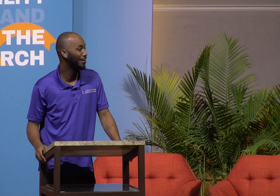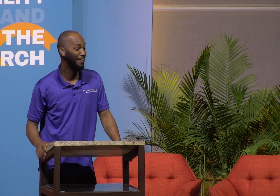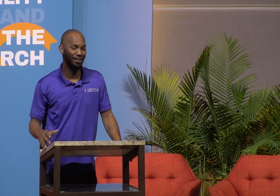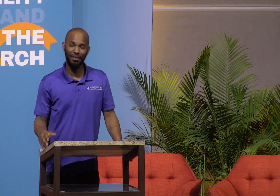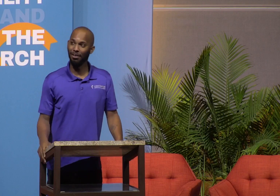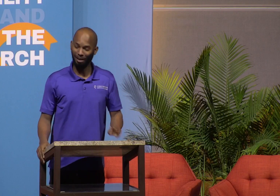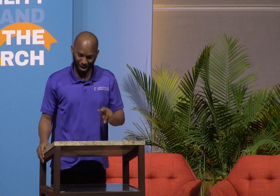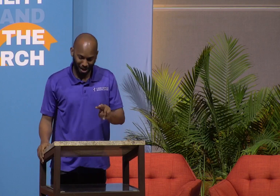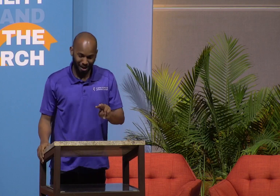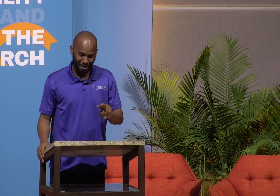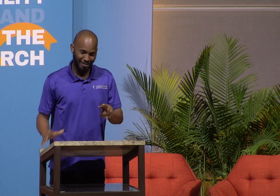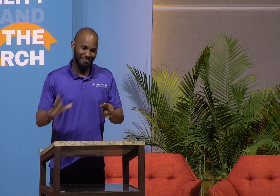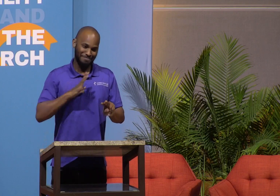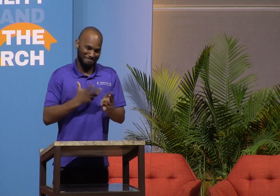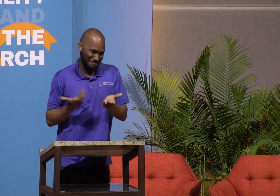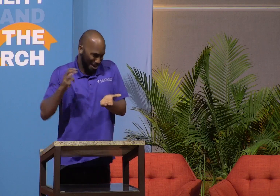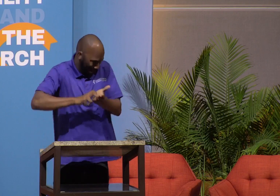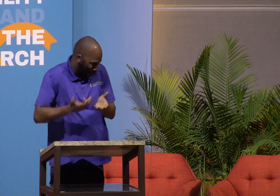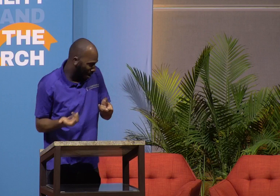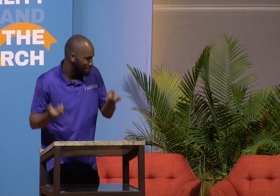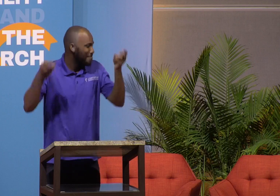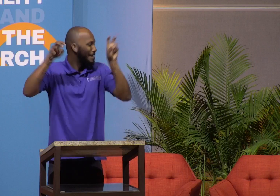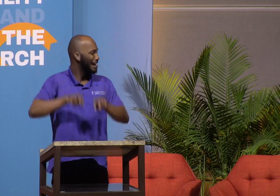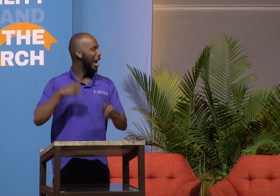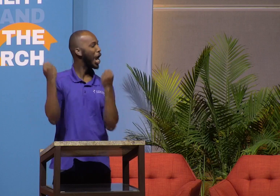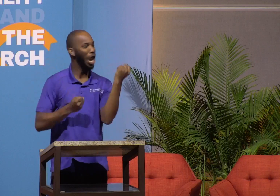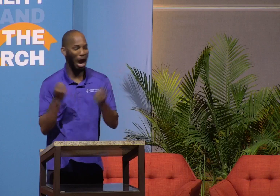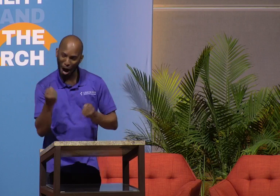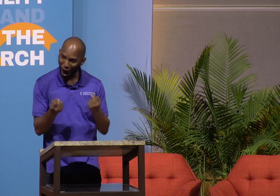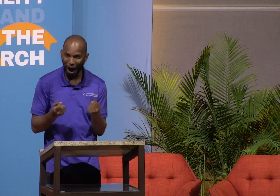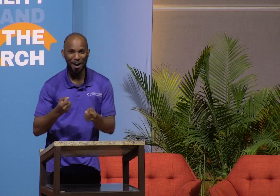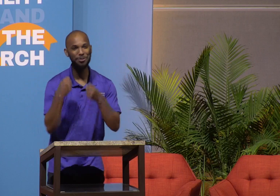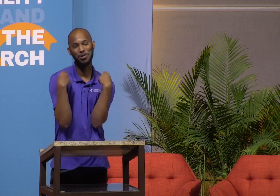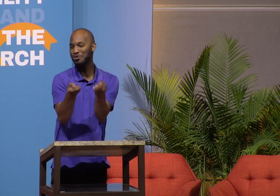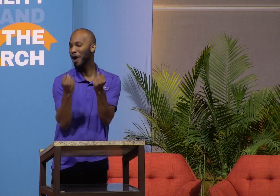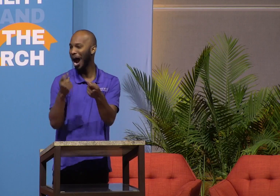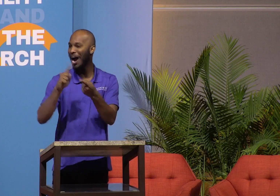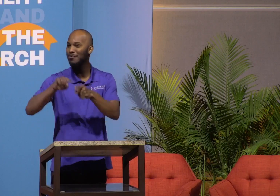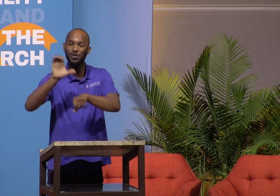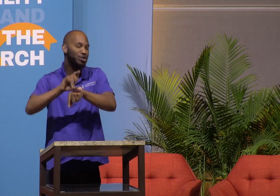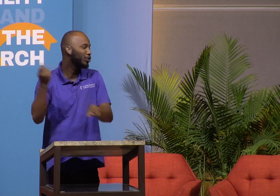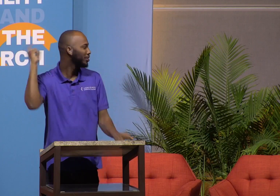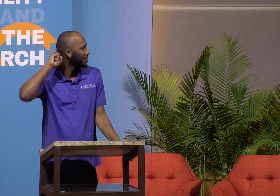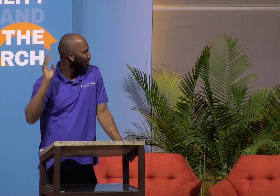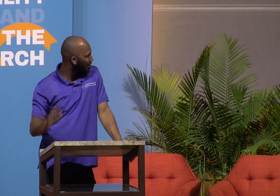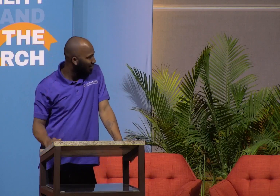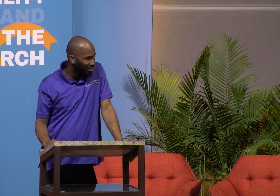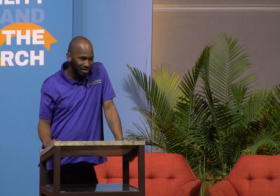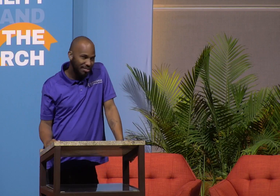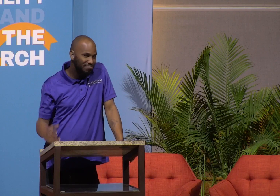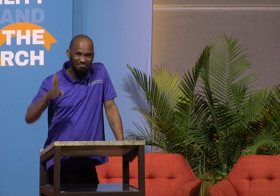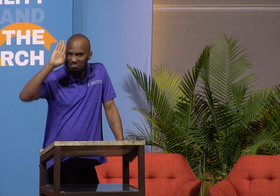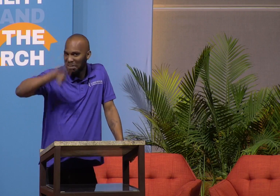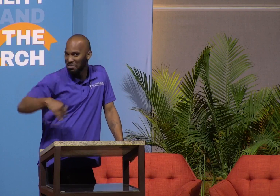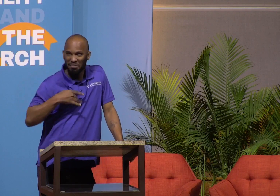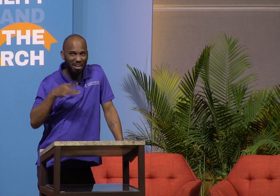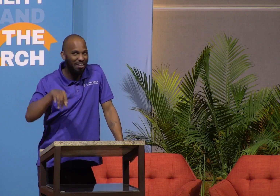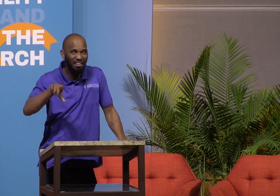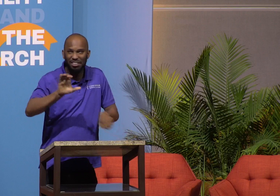And my friend was like, I'm here at your door right now. Come on, we're going. So I was like, all right. So I got up. We went to, and we were going to church. And